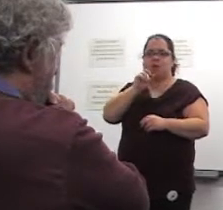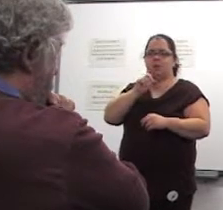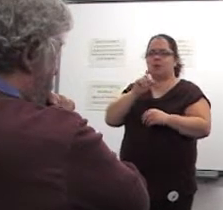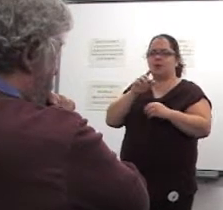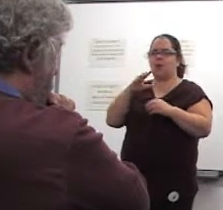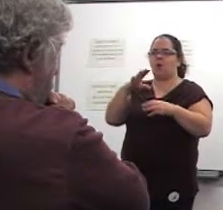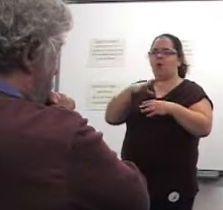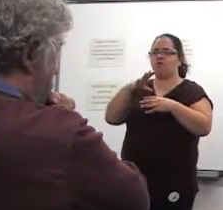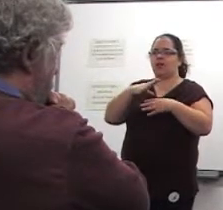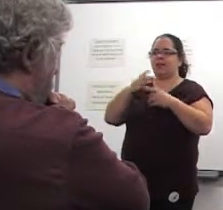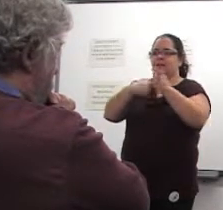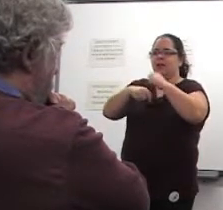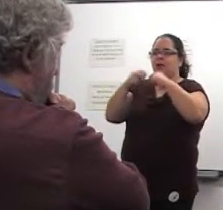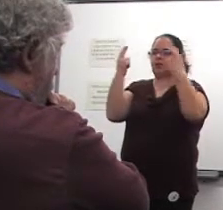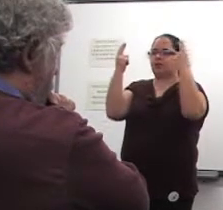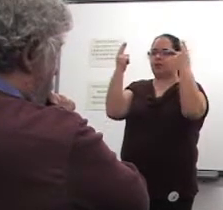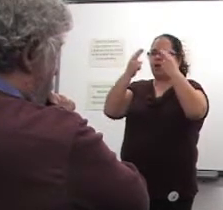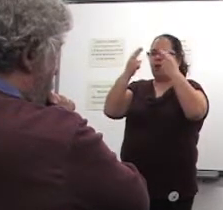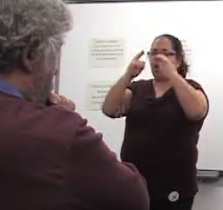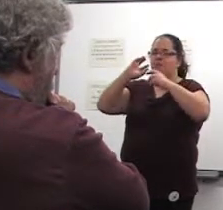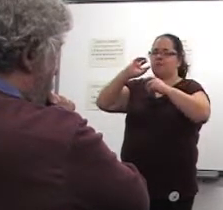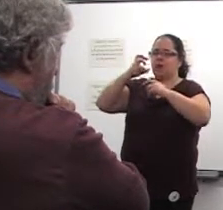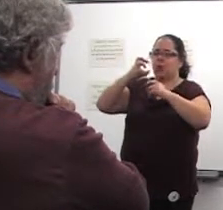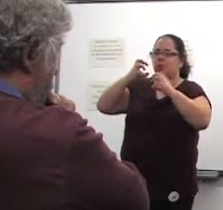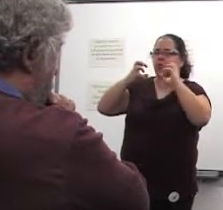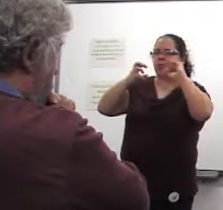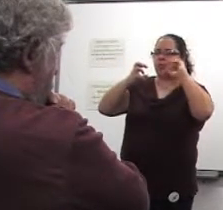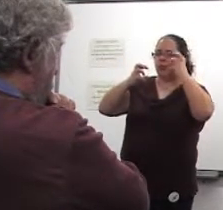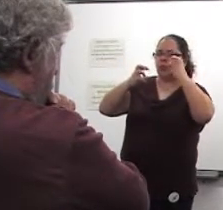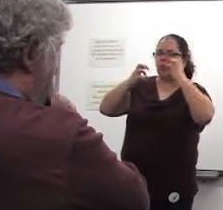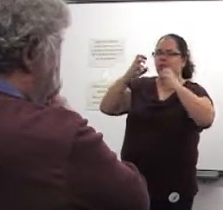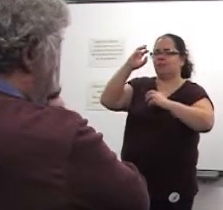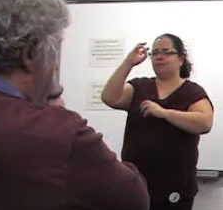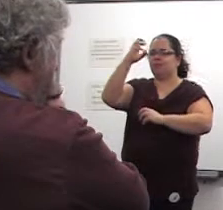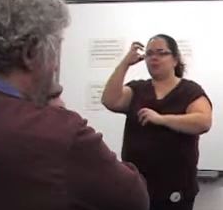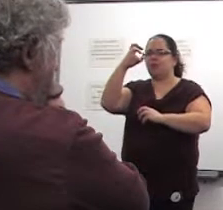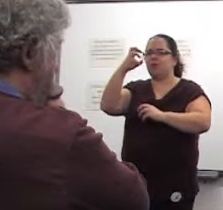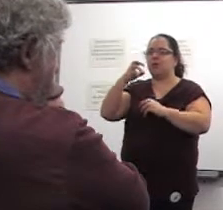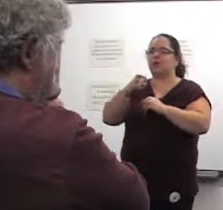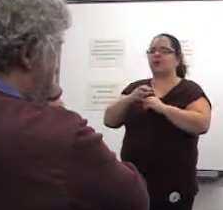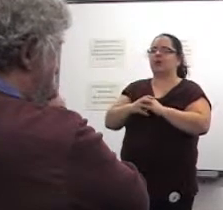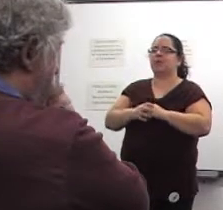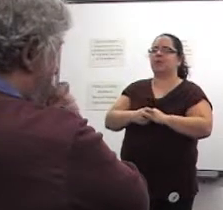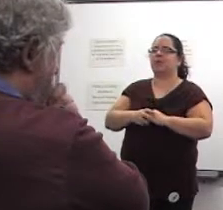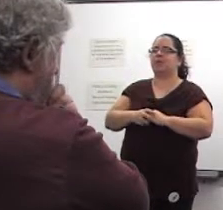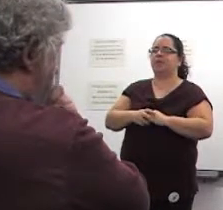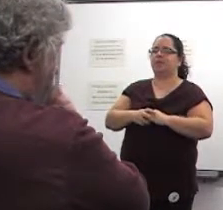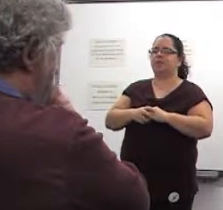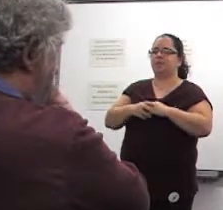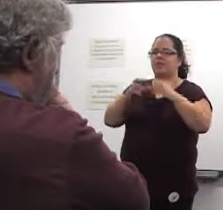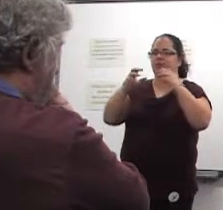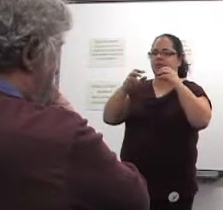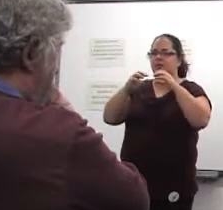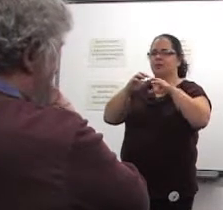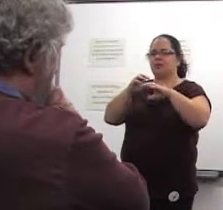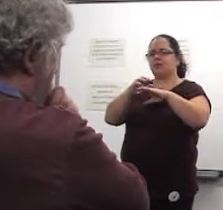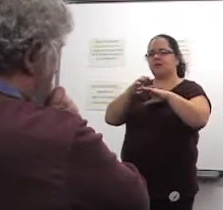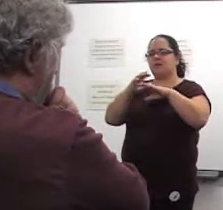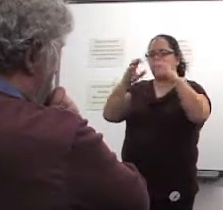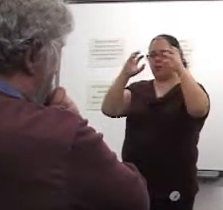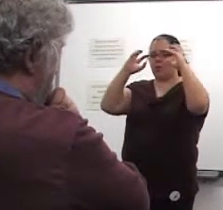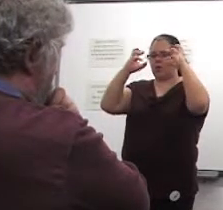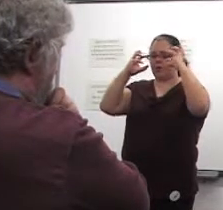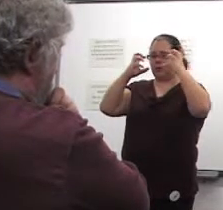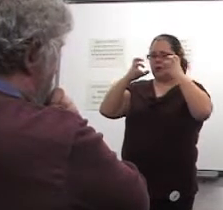already beginning to darken with the bruising. Like the silt from a delta, it spread gracefully across